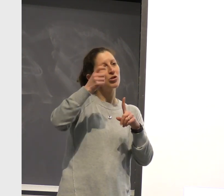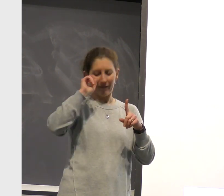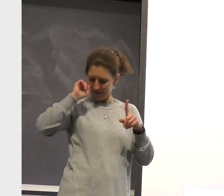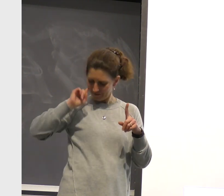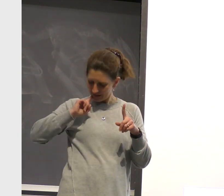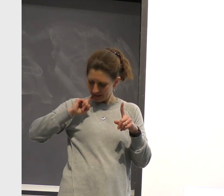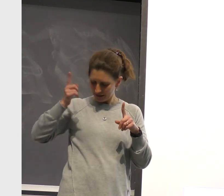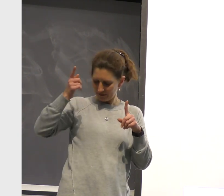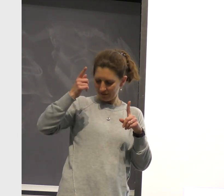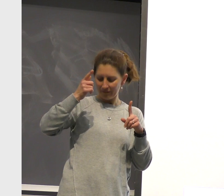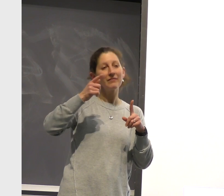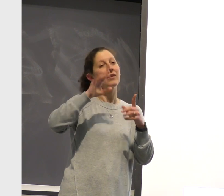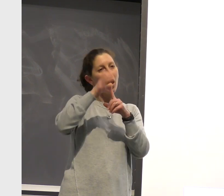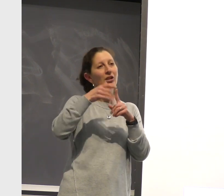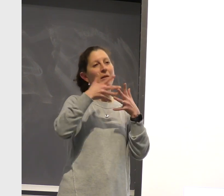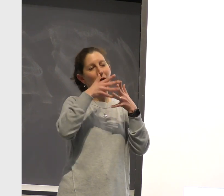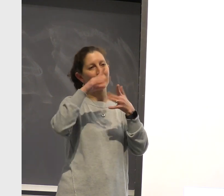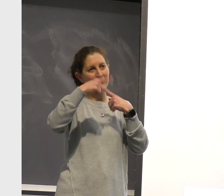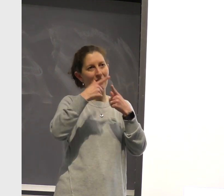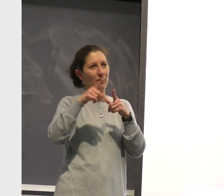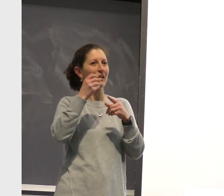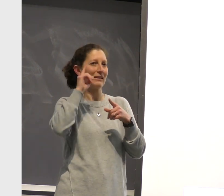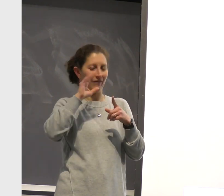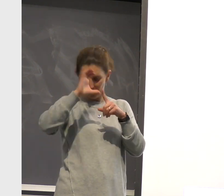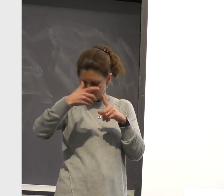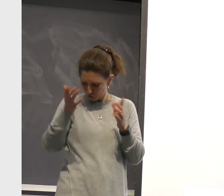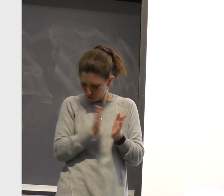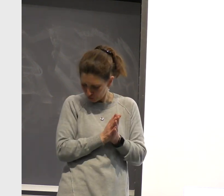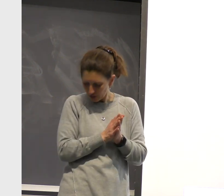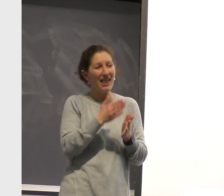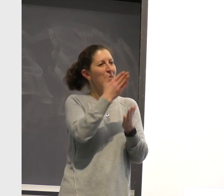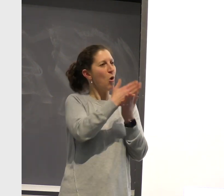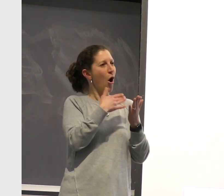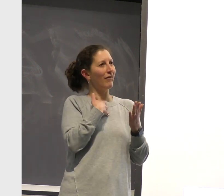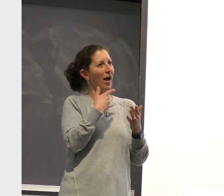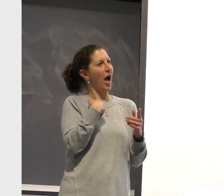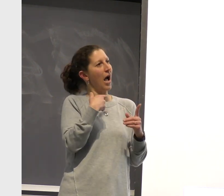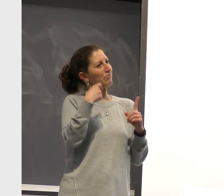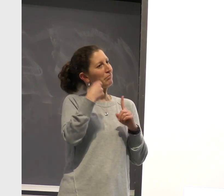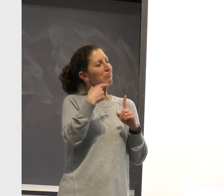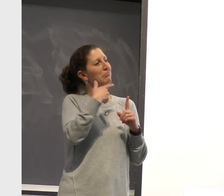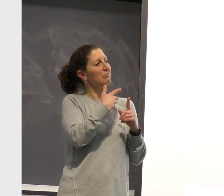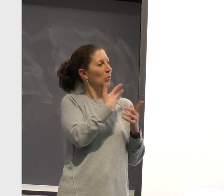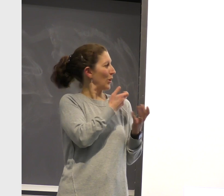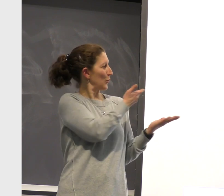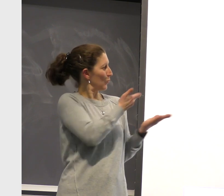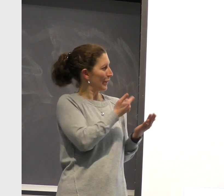The appropriation of American Sign Language and deaf culture, which was part of my